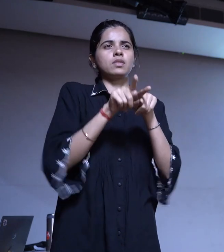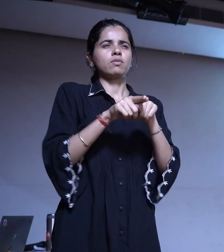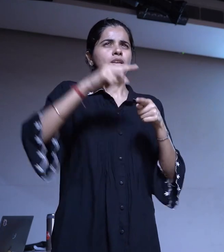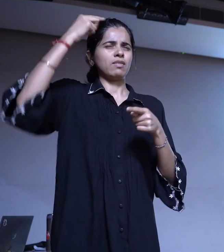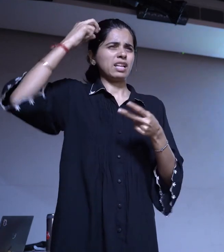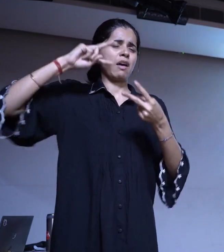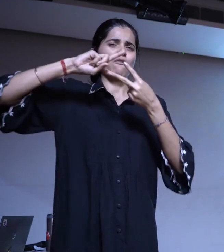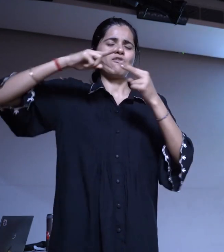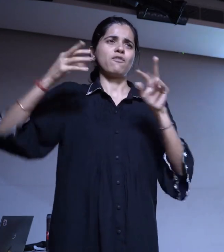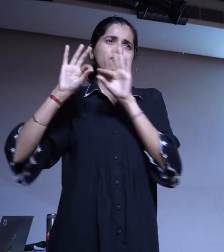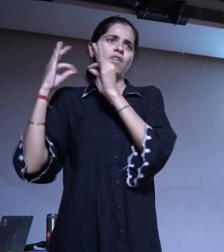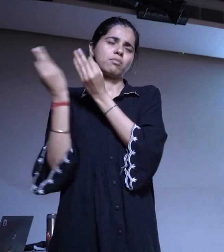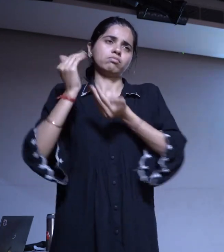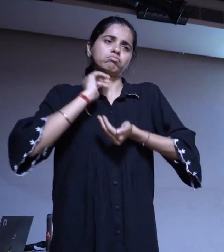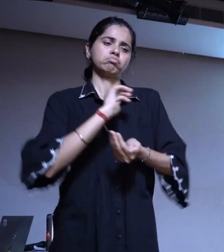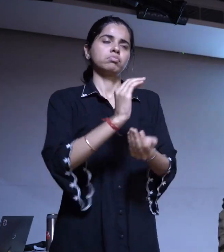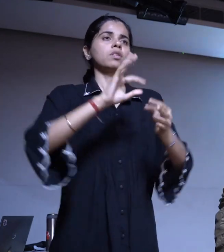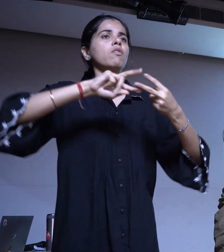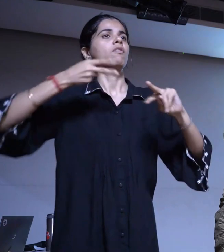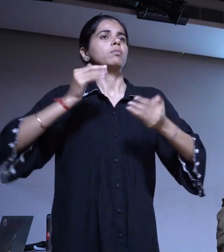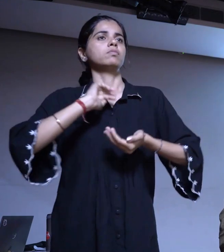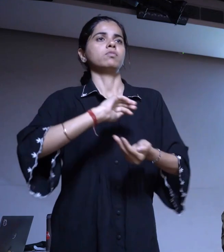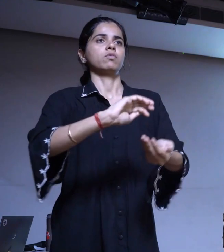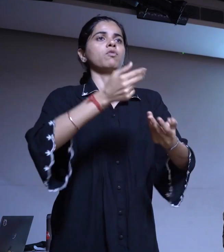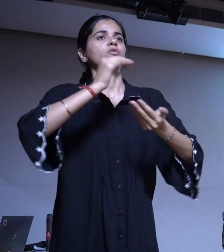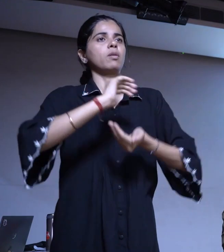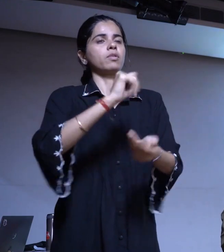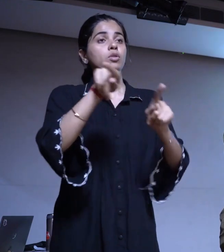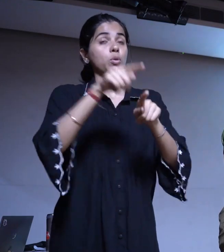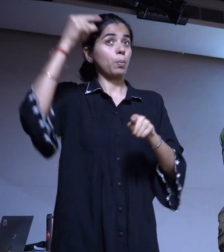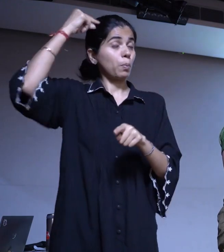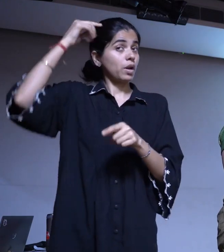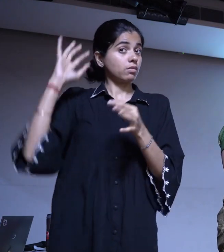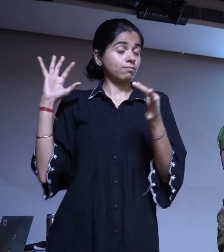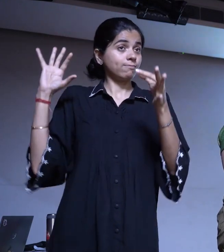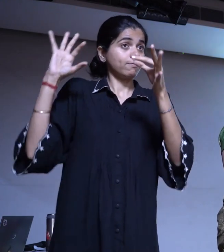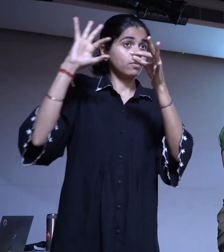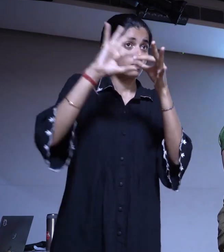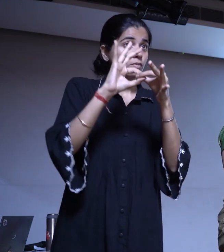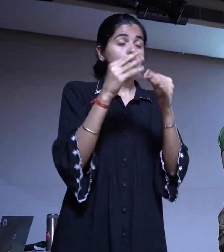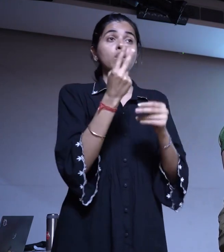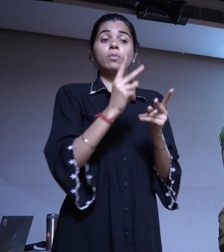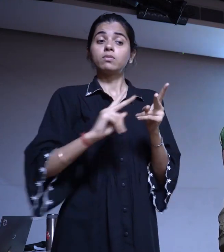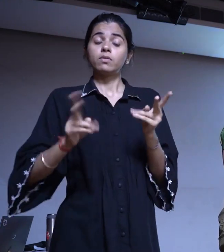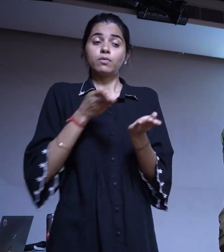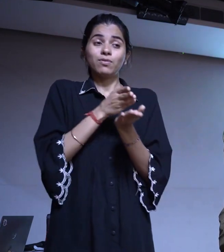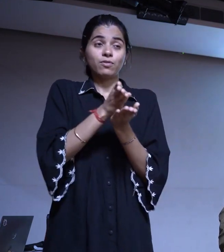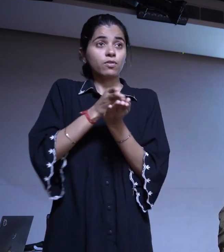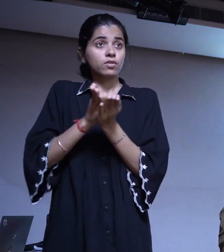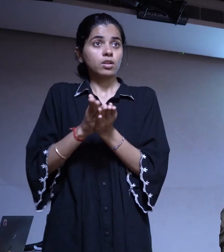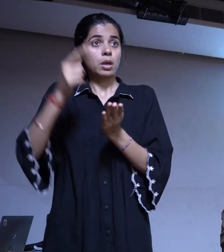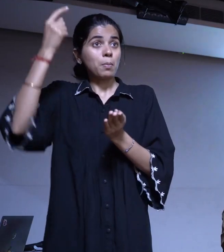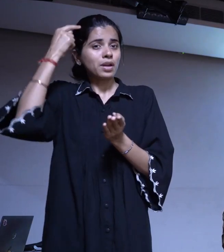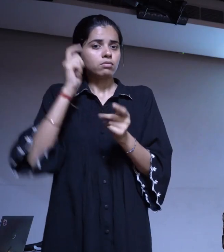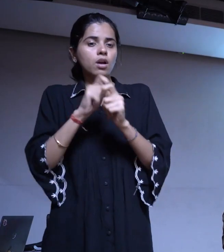often runs in families there are differences in the way the brain is connected as a consequence there are also differences in the way the brain